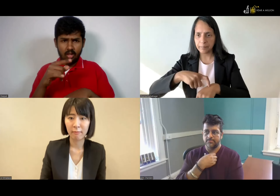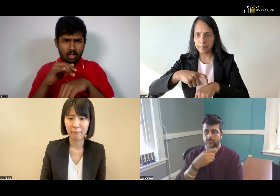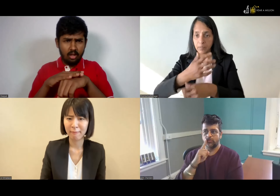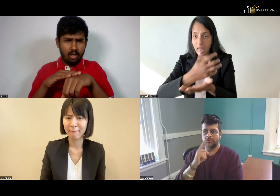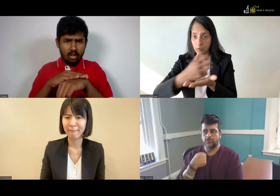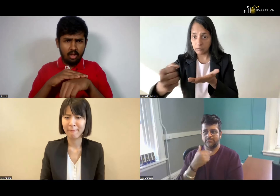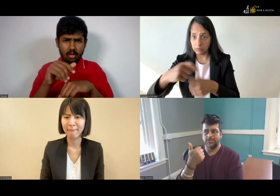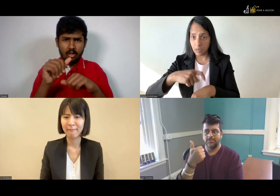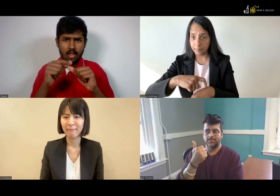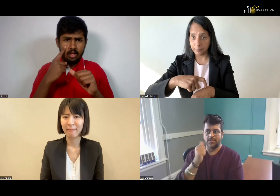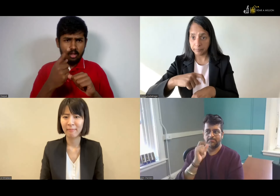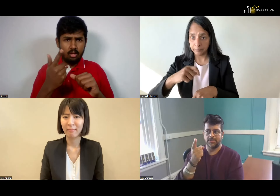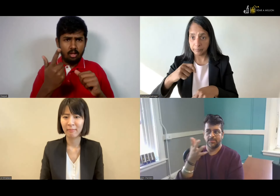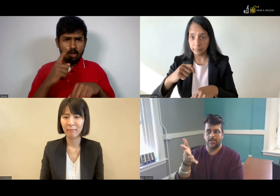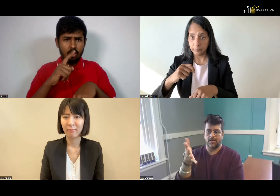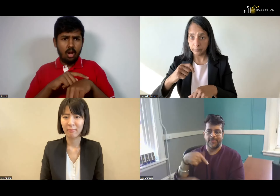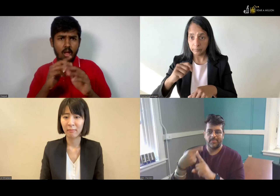Dr. Alam, how much time do we have?